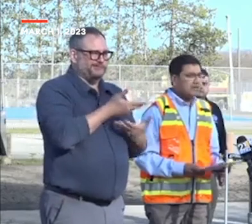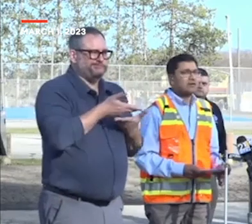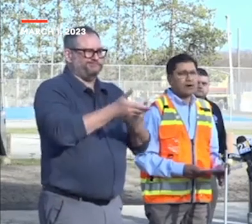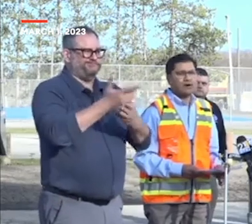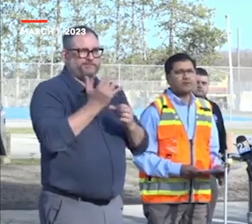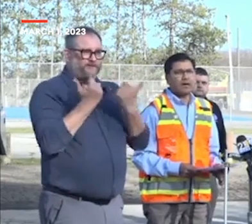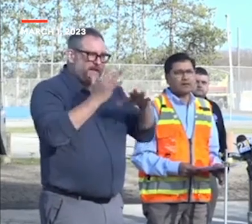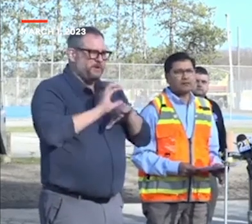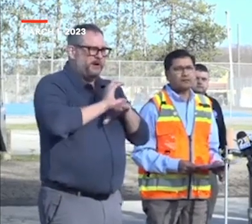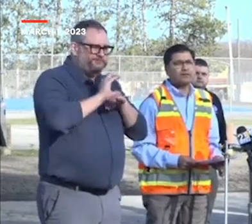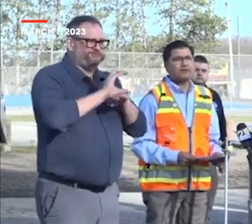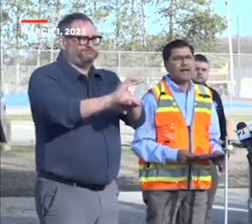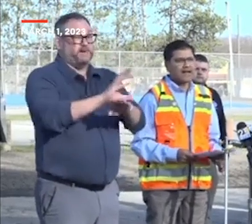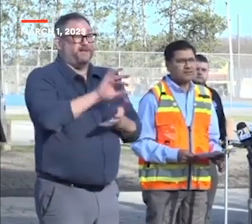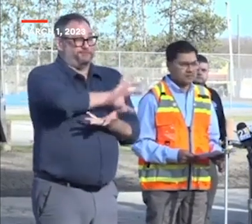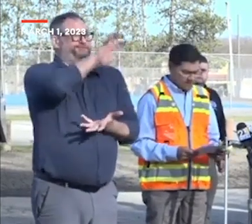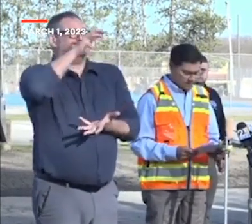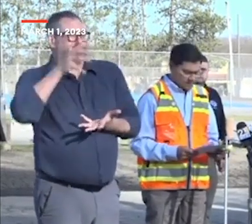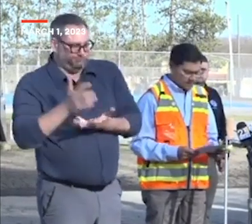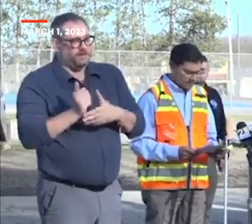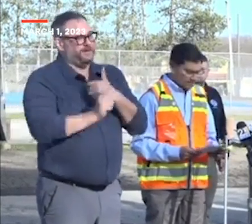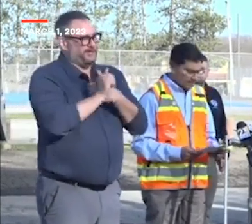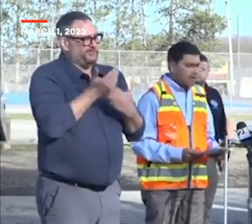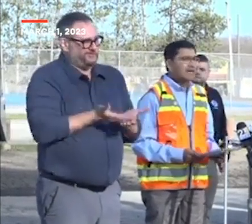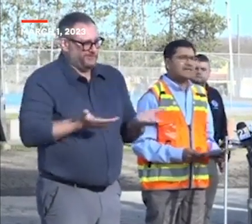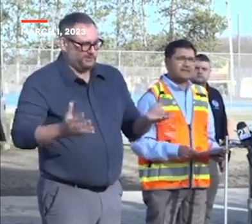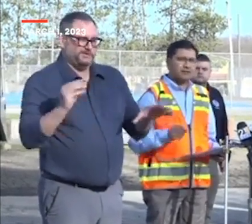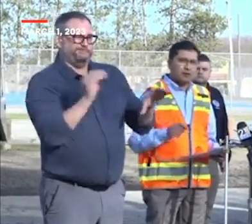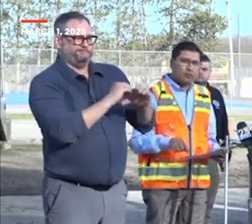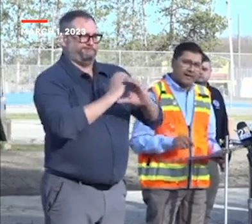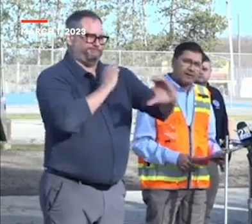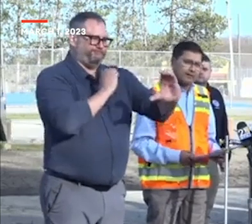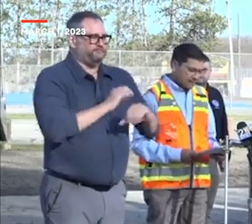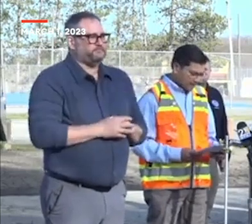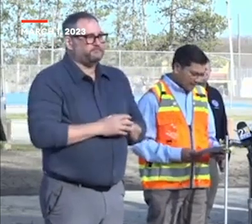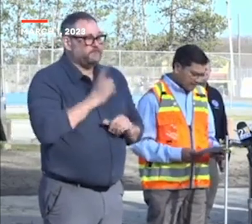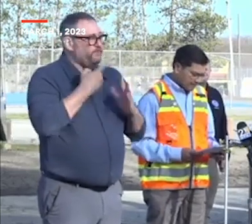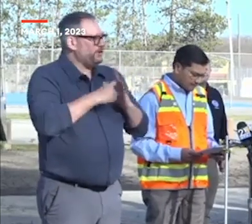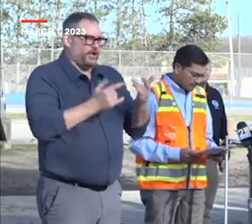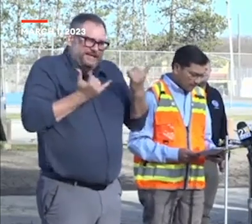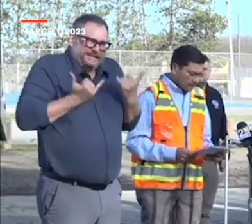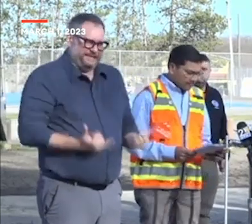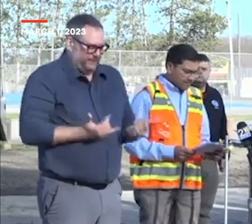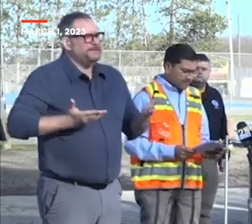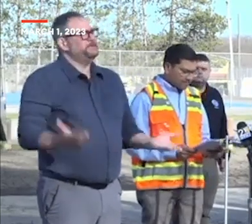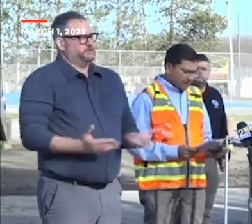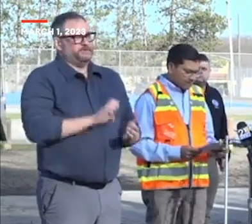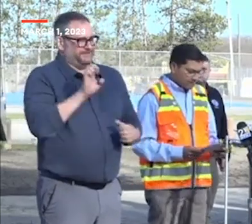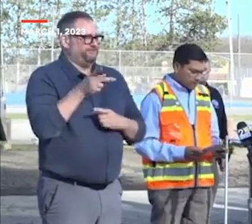carrying large volumes of hazardous materials. It's going to start right here in East Palestine.